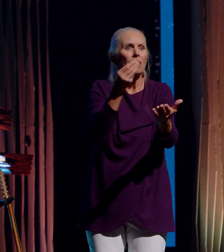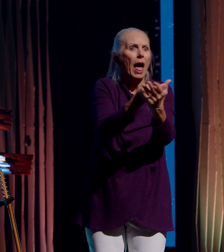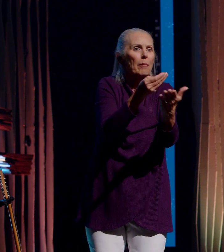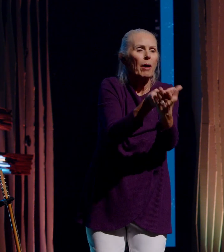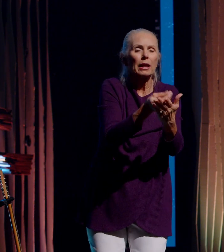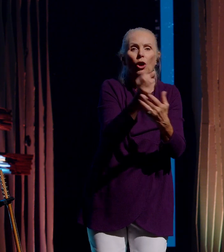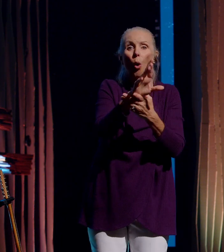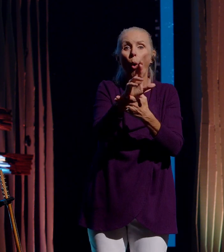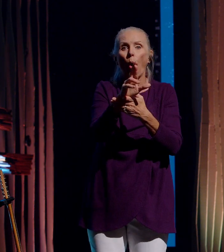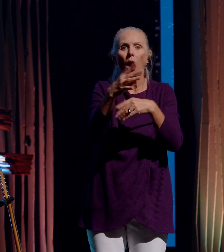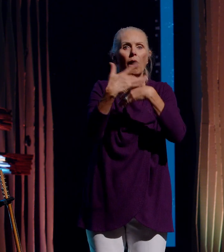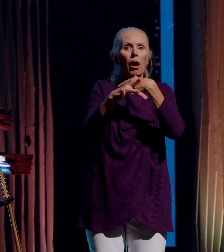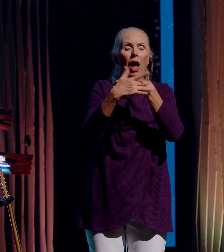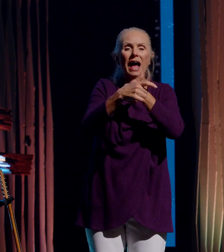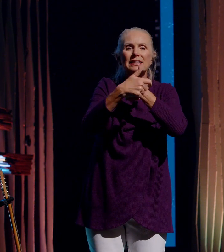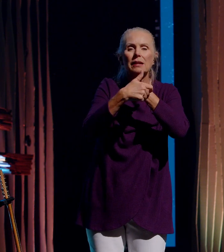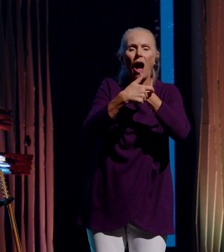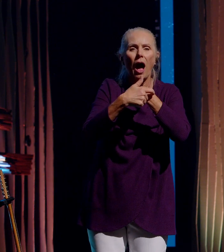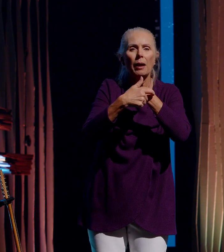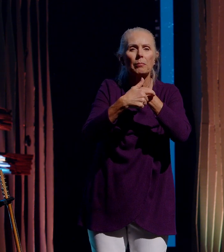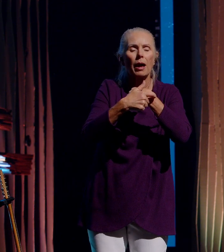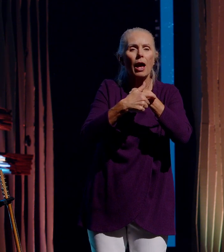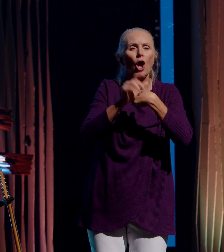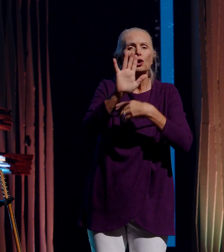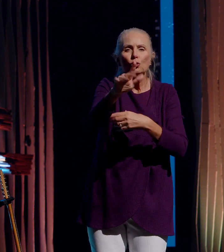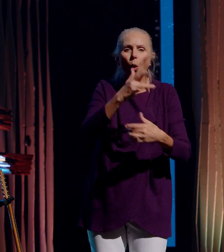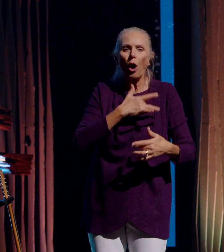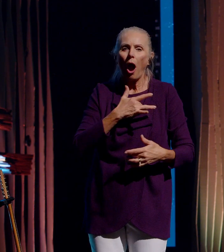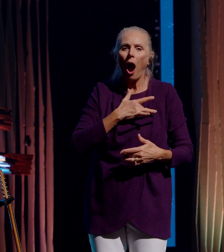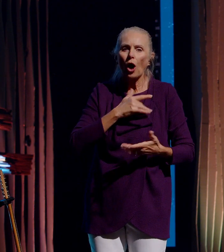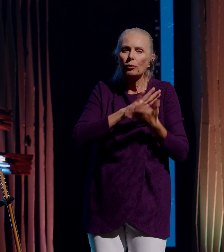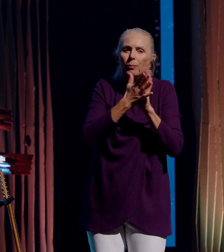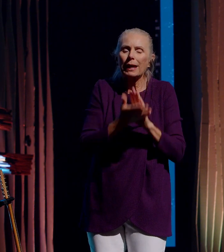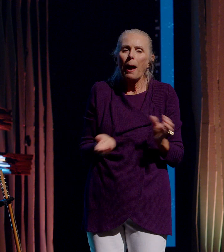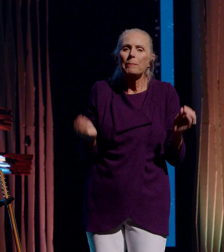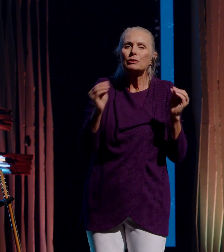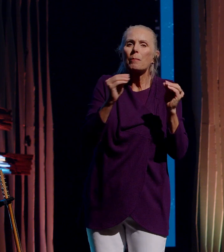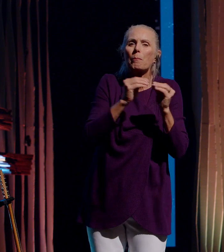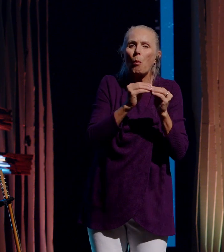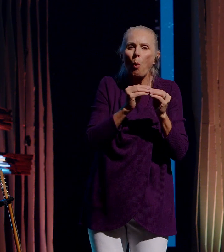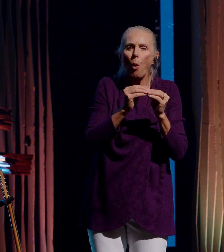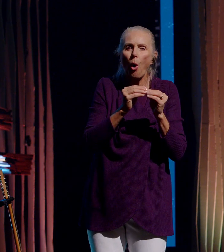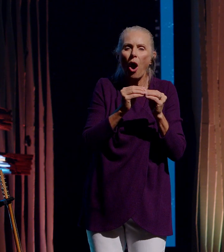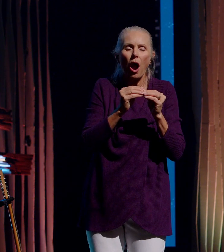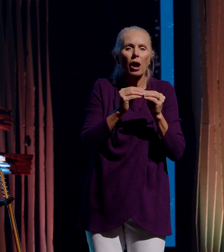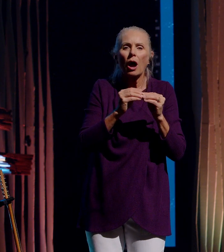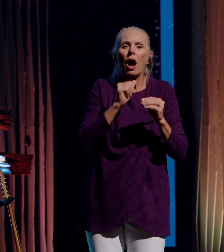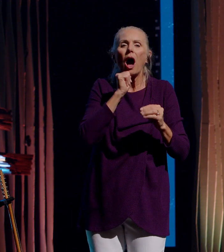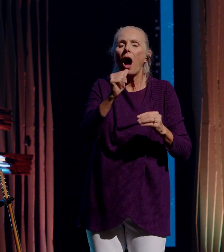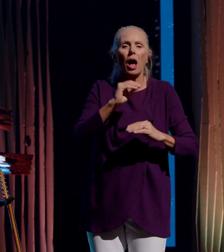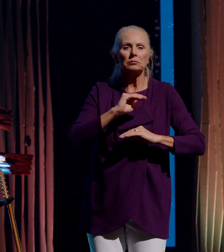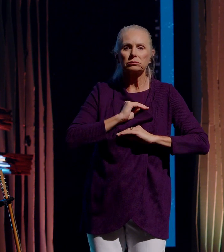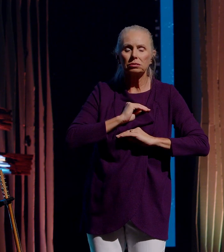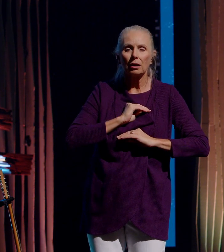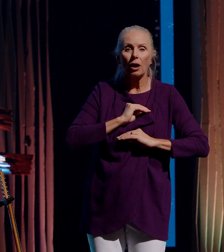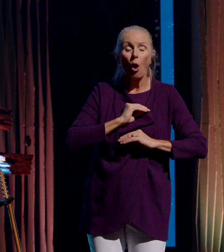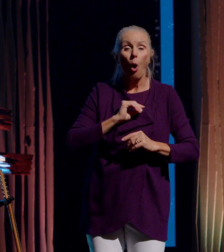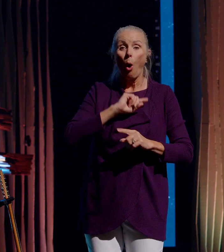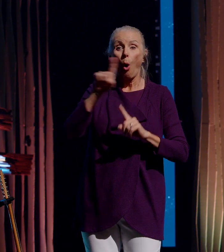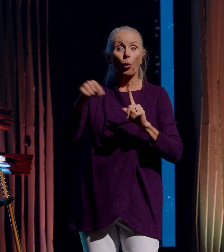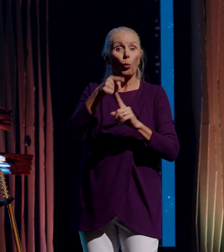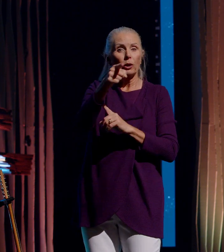everything would become easy. And as we do this, our hearts become more and more uneasy. A similar thing happens when we